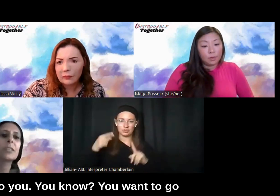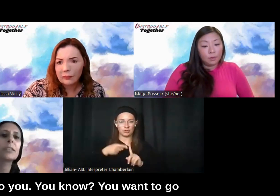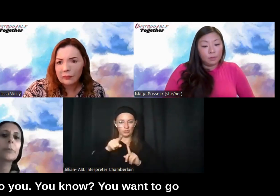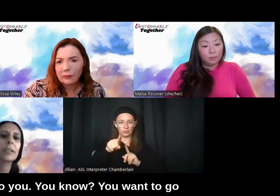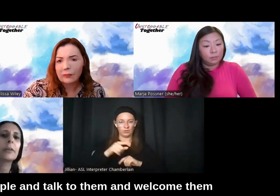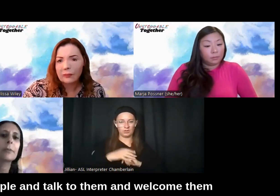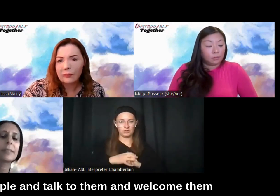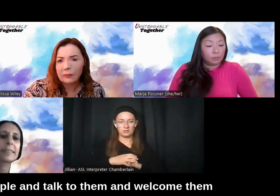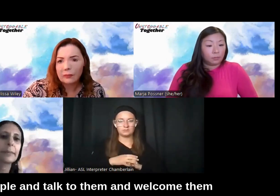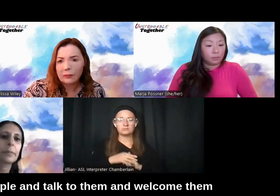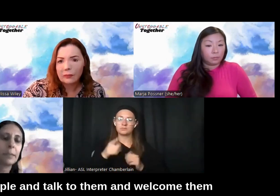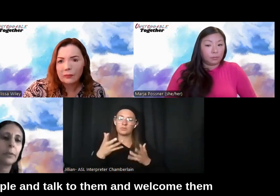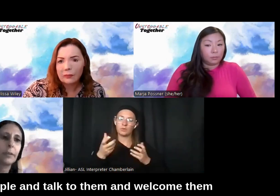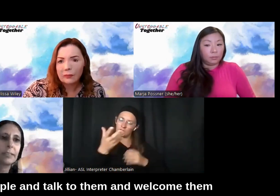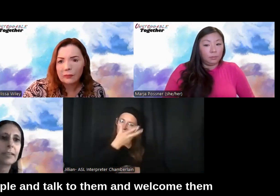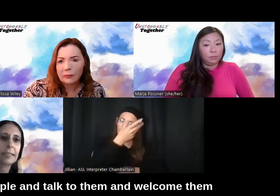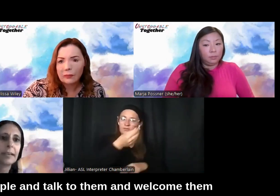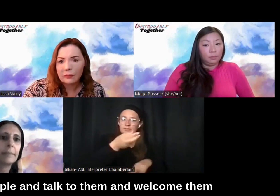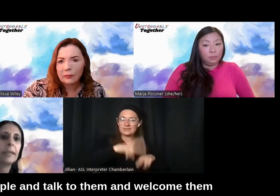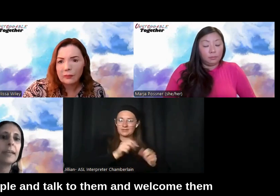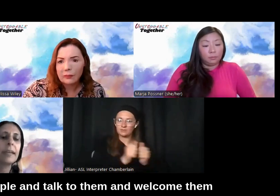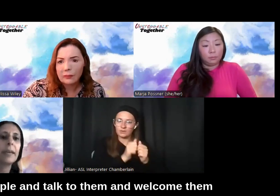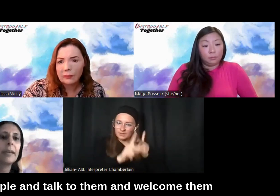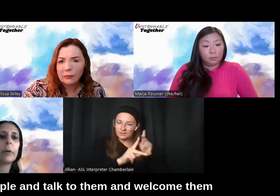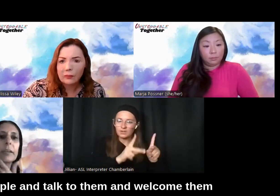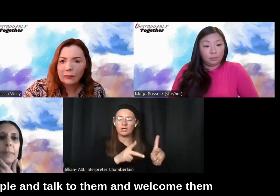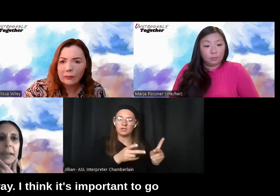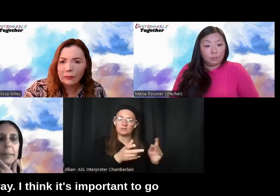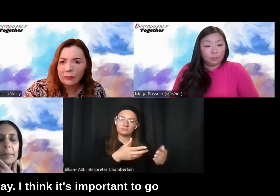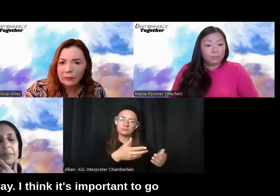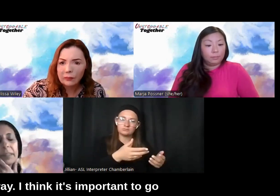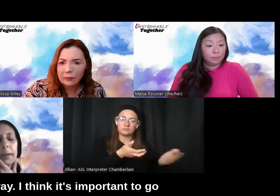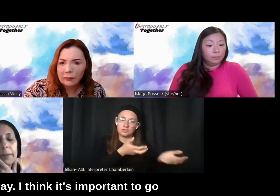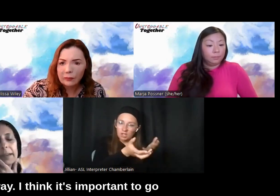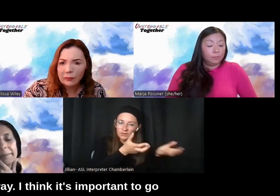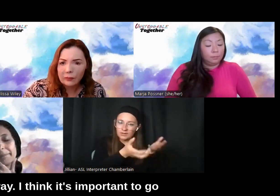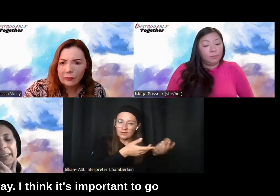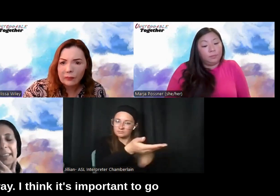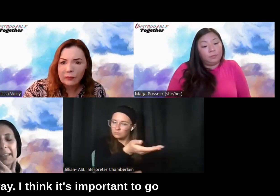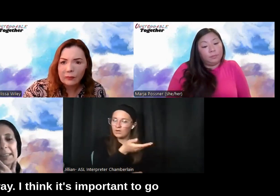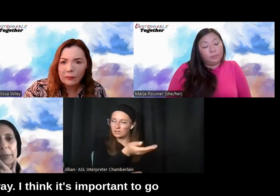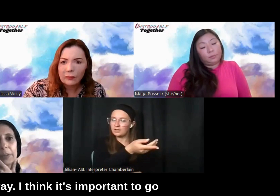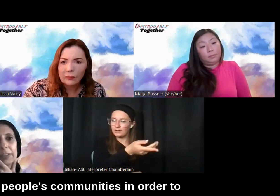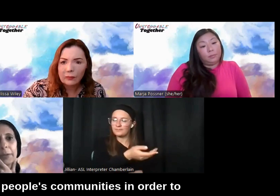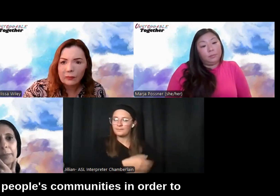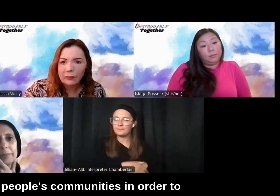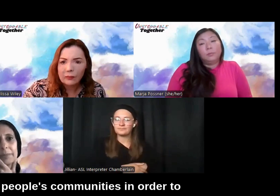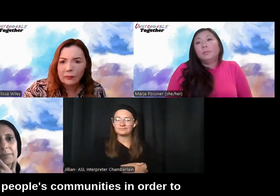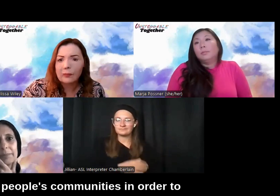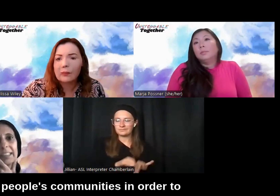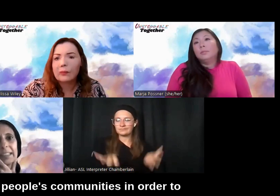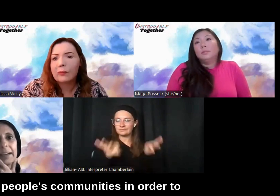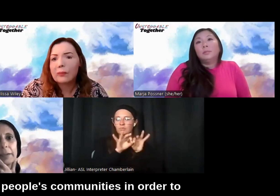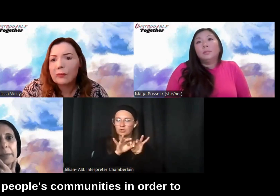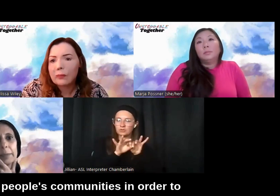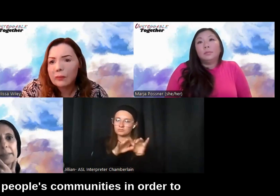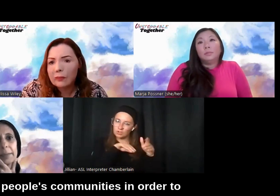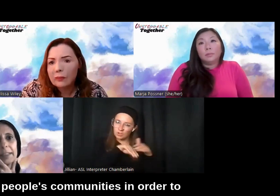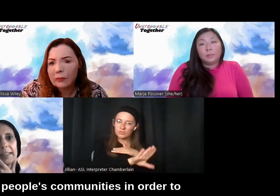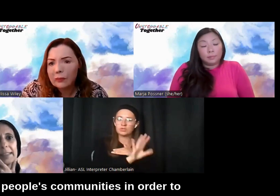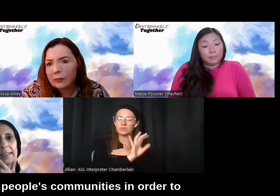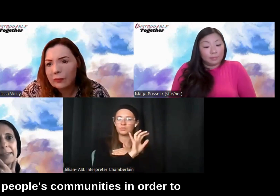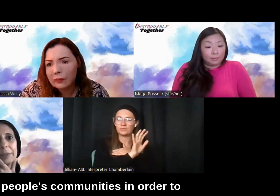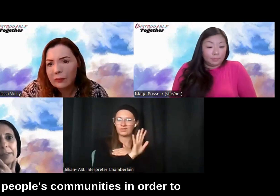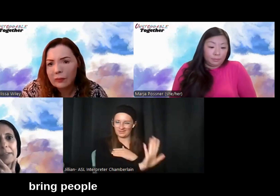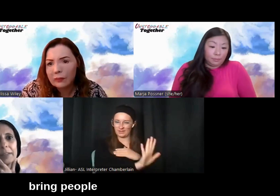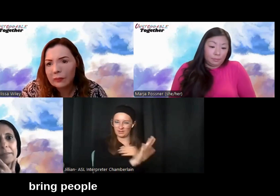know, you want to go and sit with people and talk to them and welcome them that way. I think it's important to go into other people's